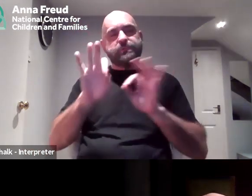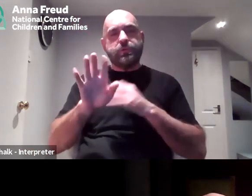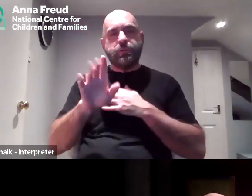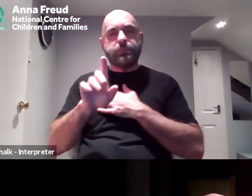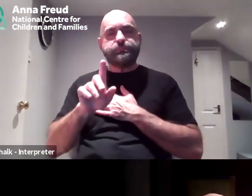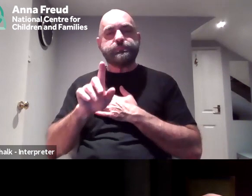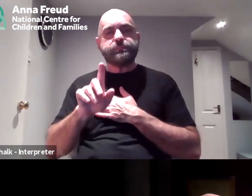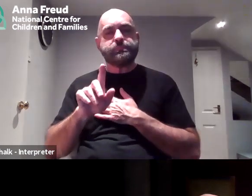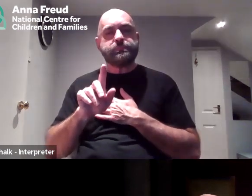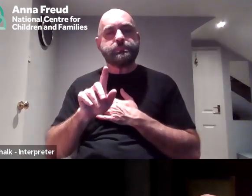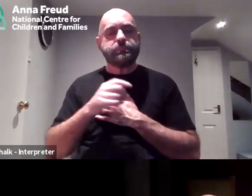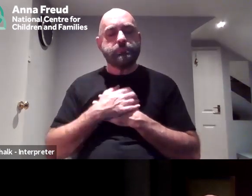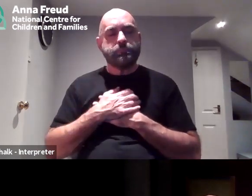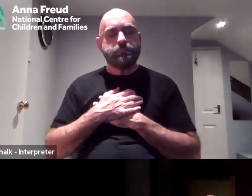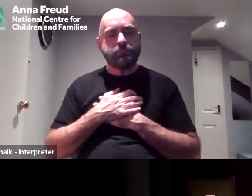is